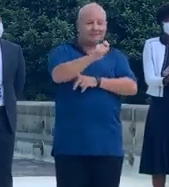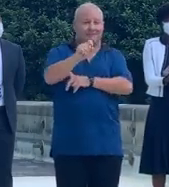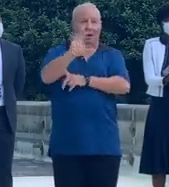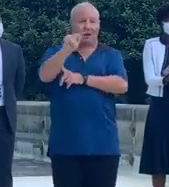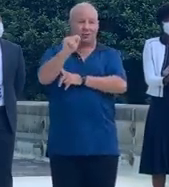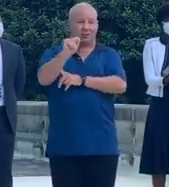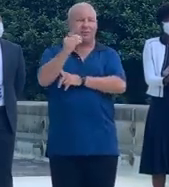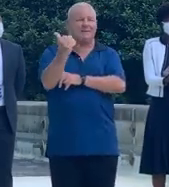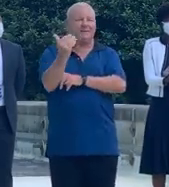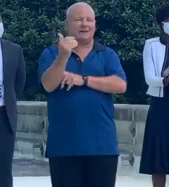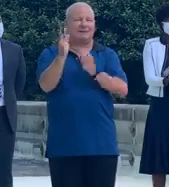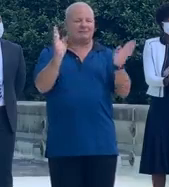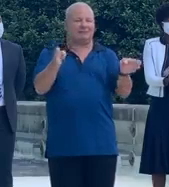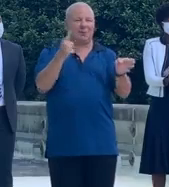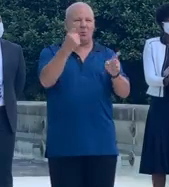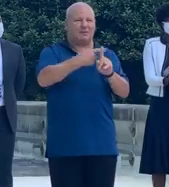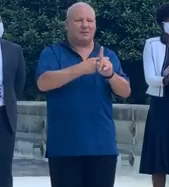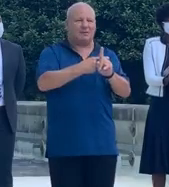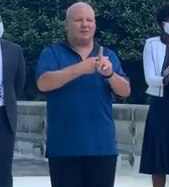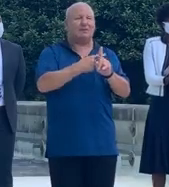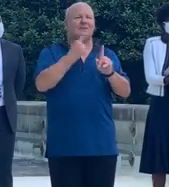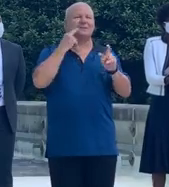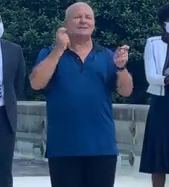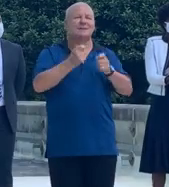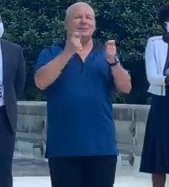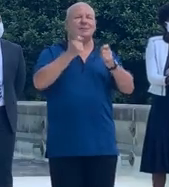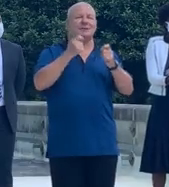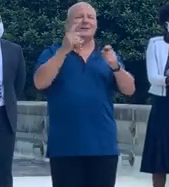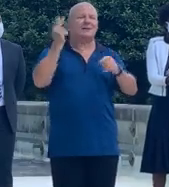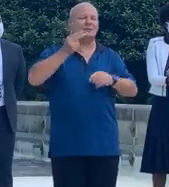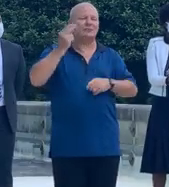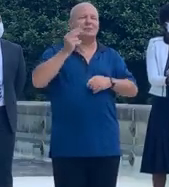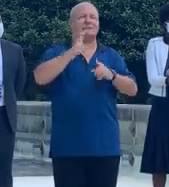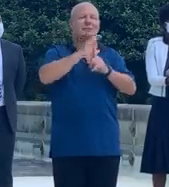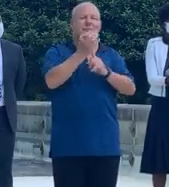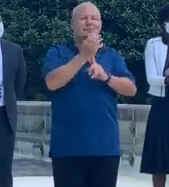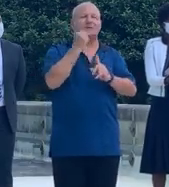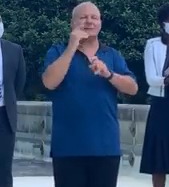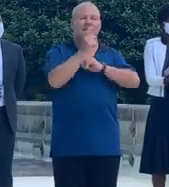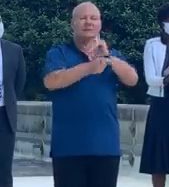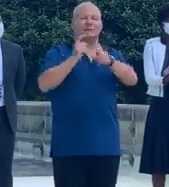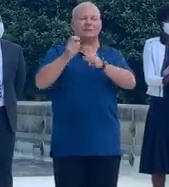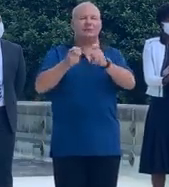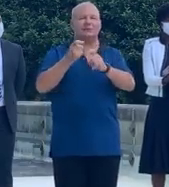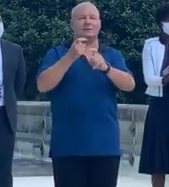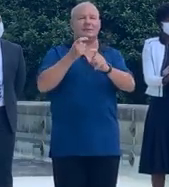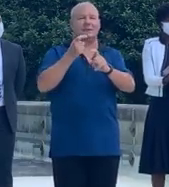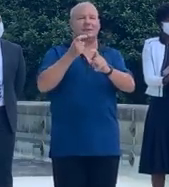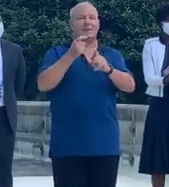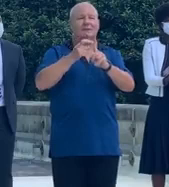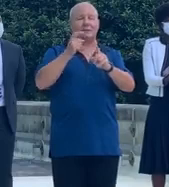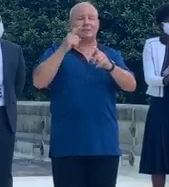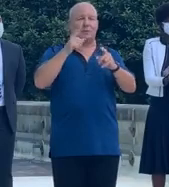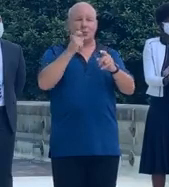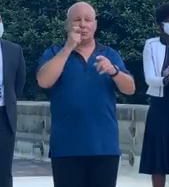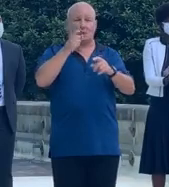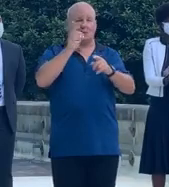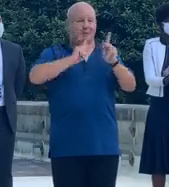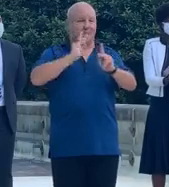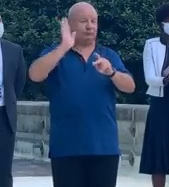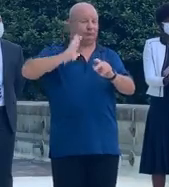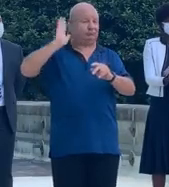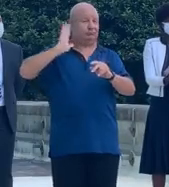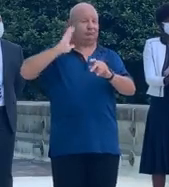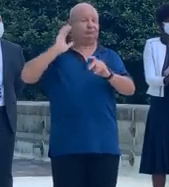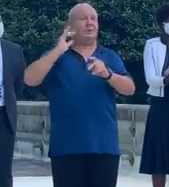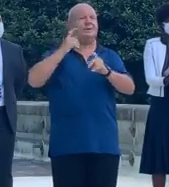histories, cultures, and contributions of American citizens whose ancestors came from Spain, Mexico, the